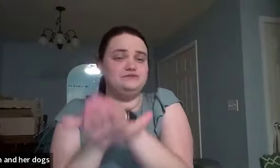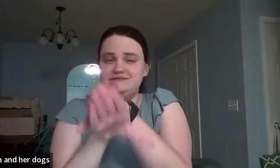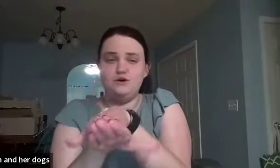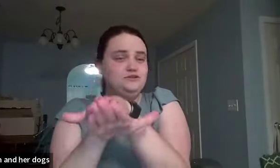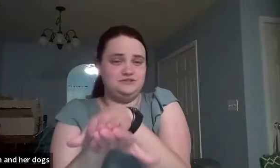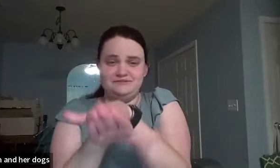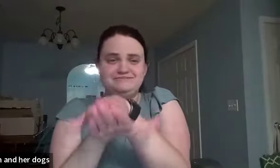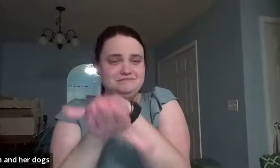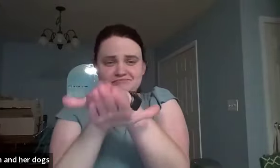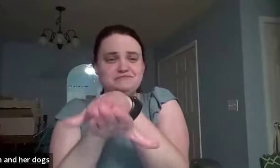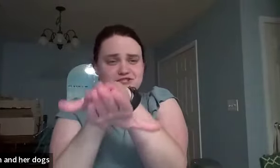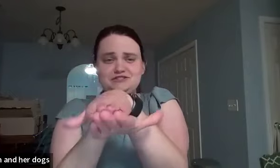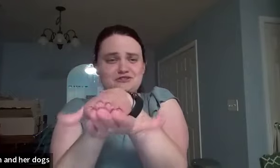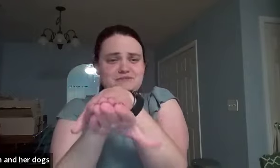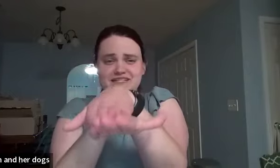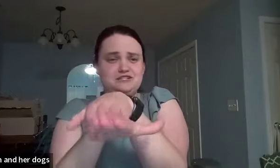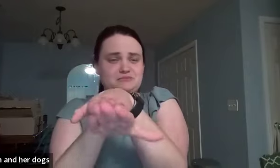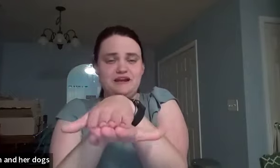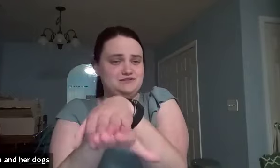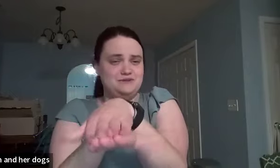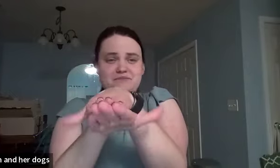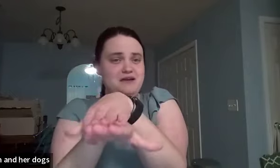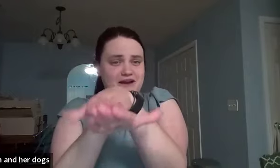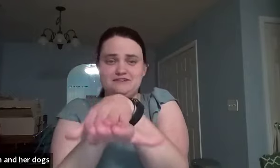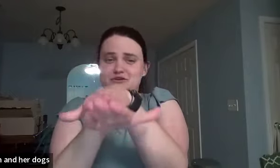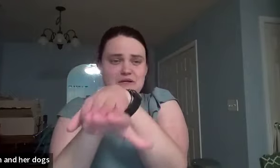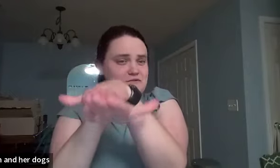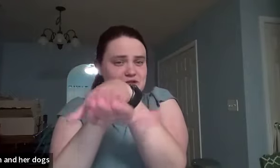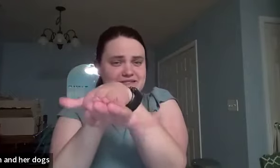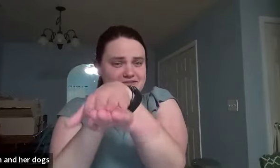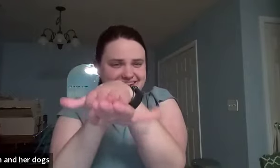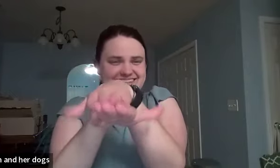you. Just assume teacher brain is really bad right now. It's the week before Thanksgiving.